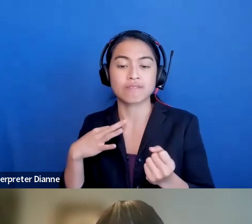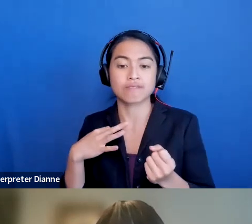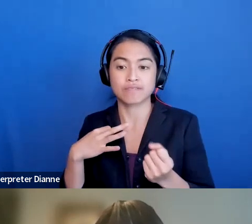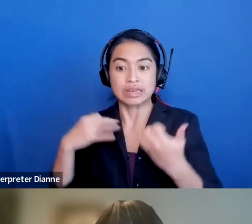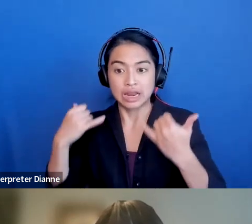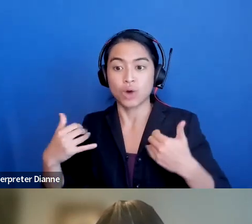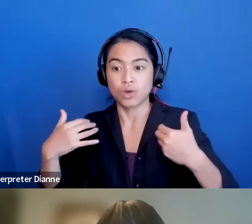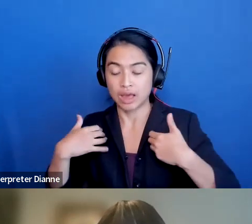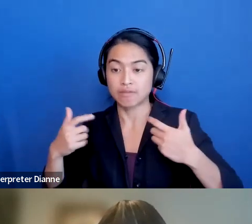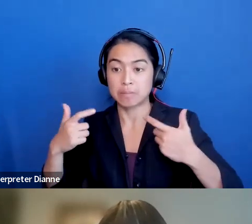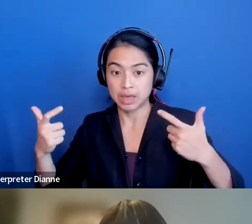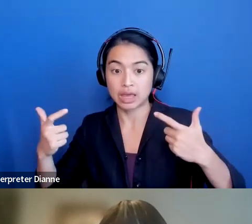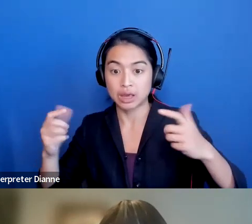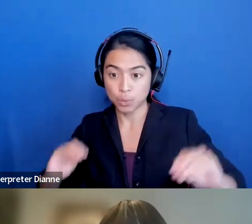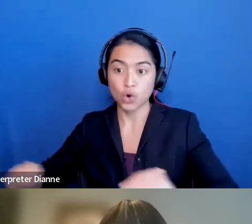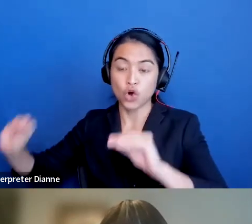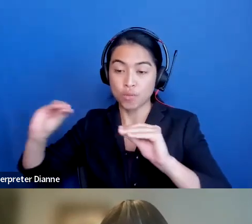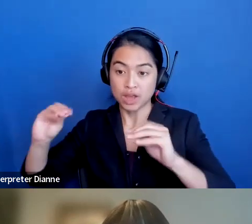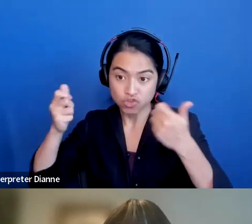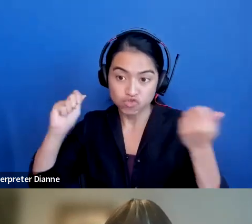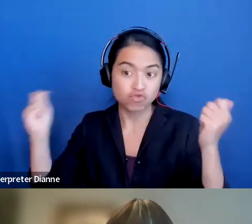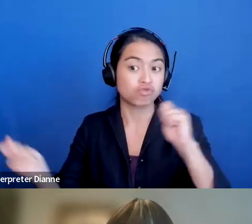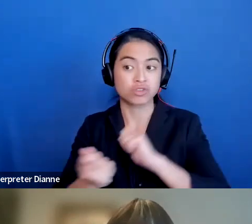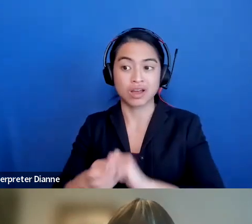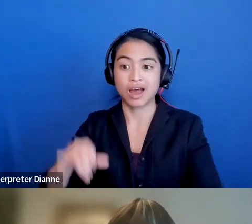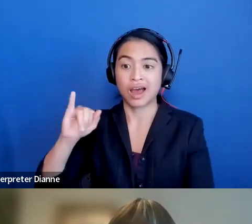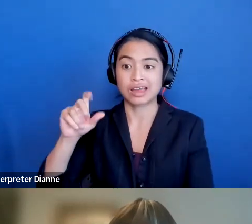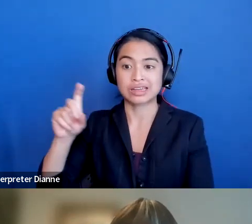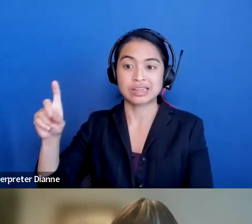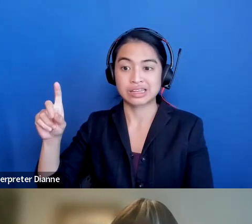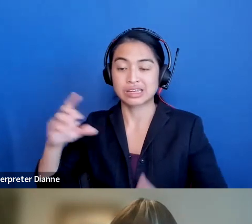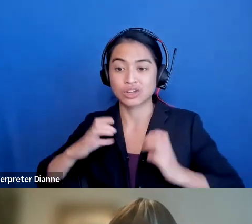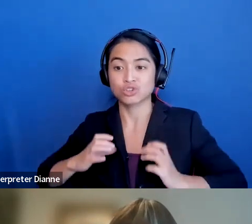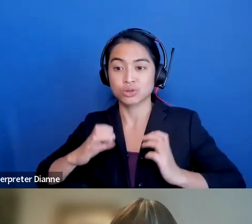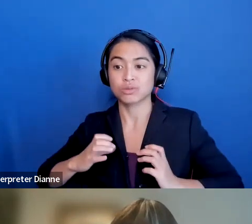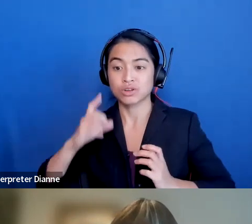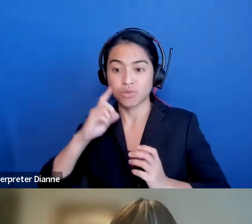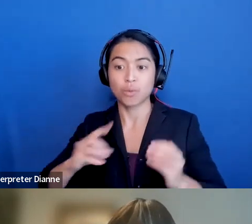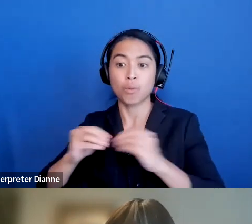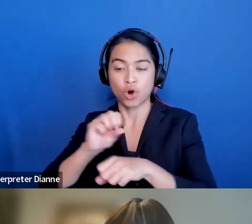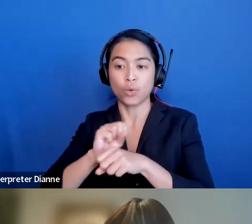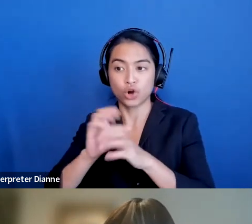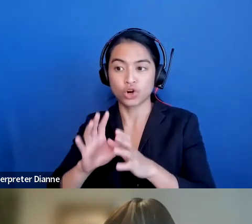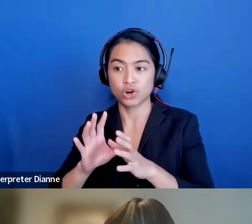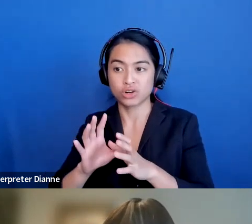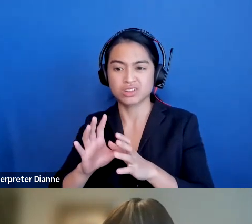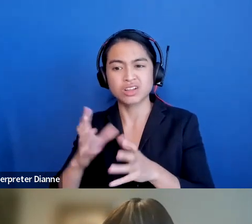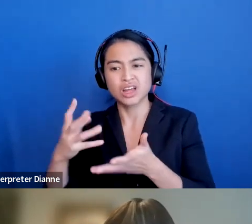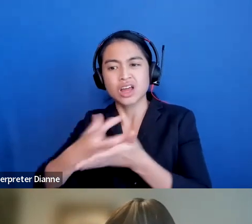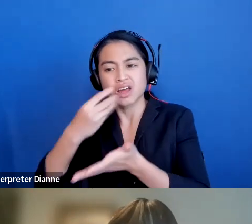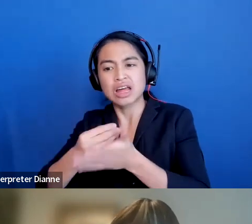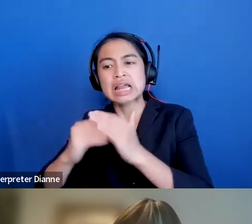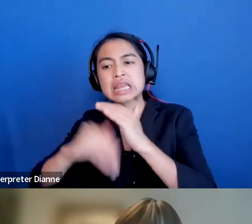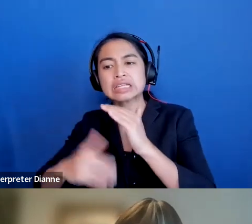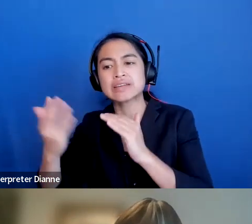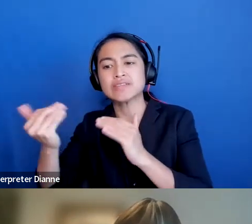movement, particularly for the direct support staff, for the IDD consumers, for none of their workers to be making less than $15 an hour in this